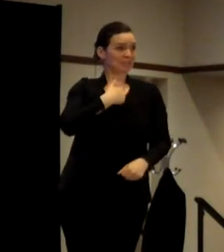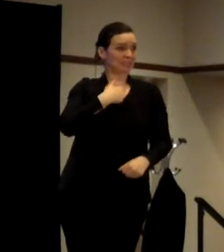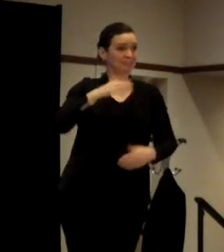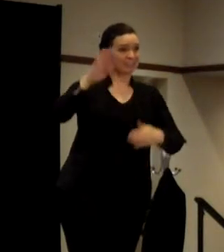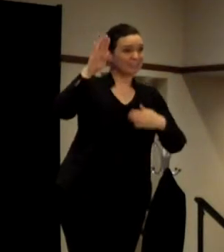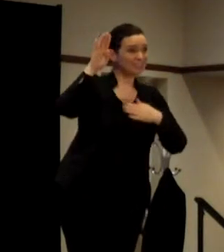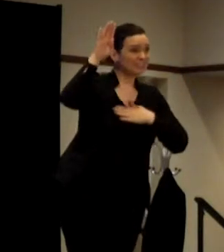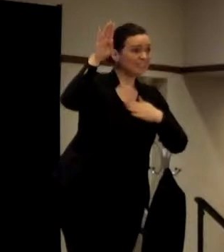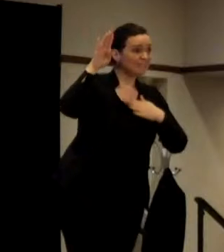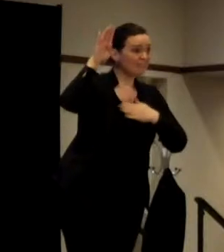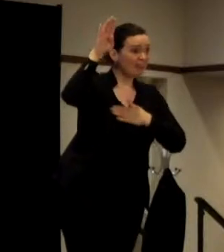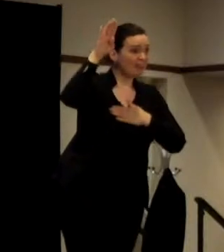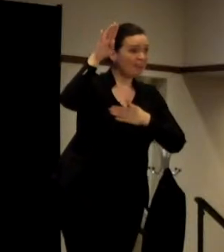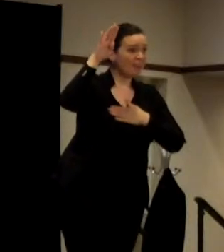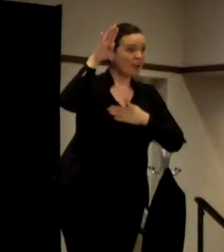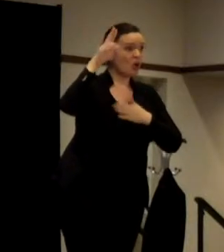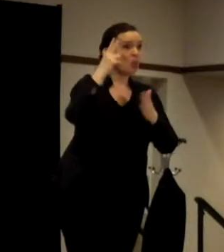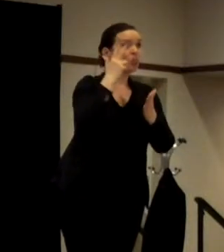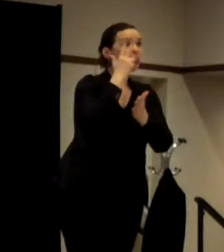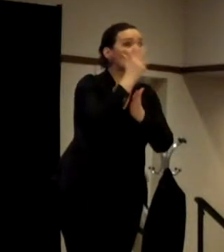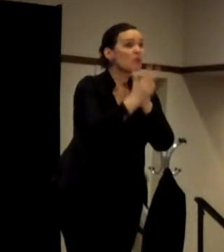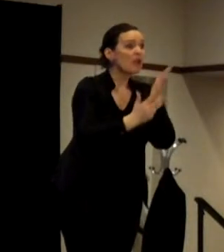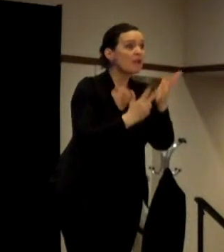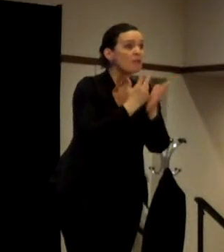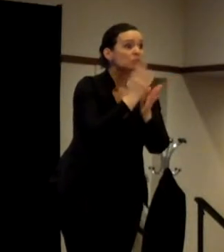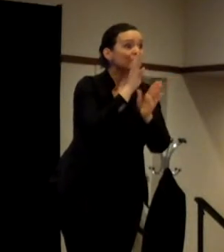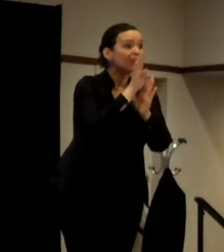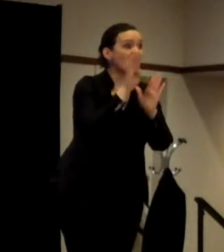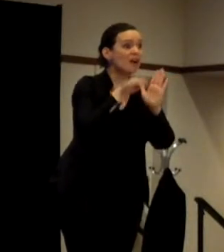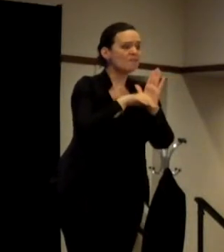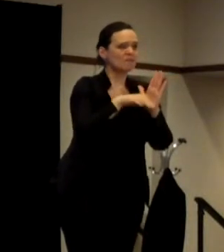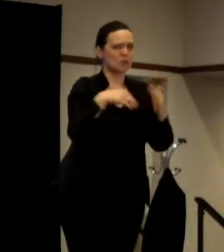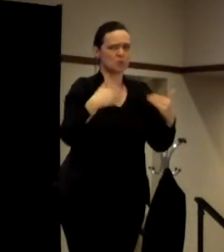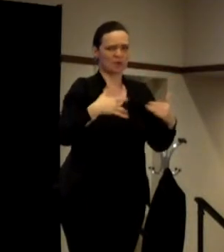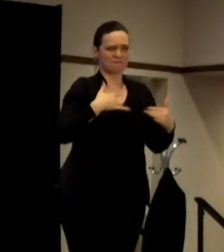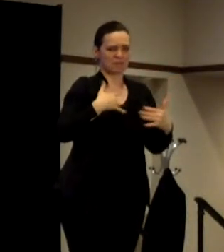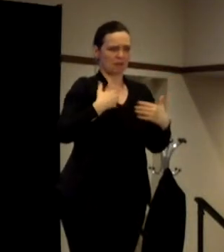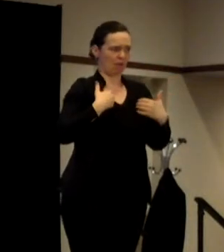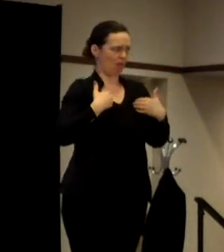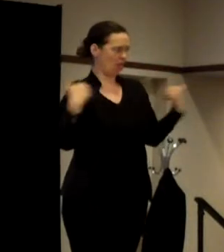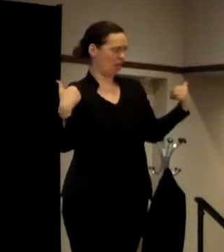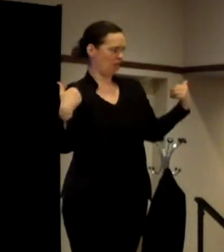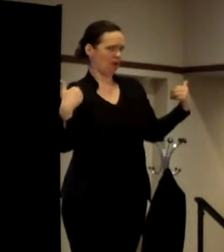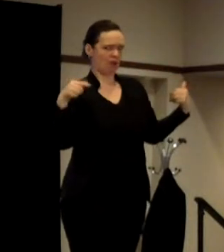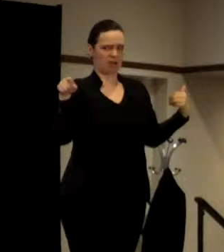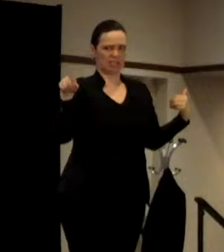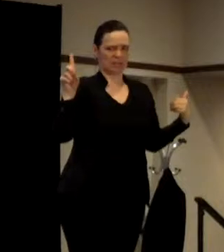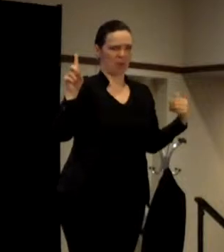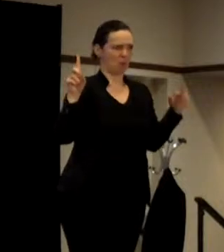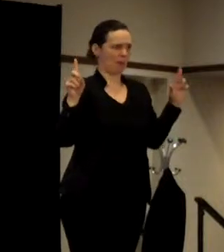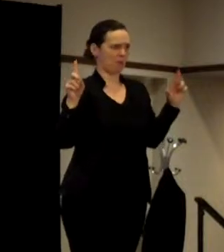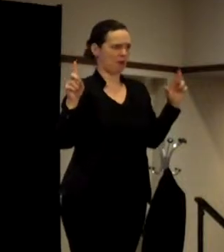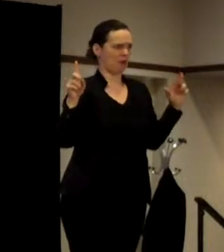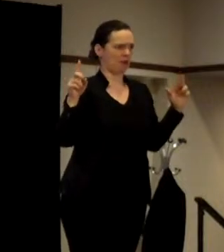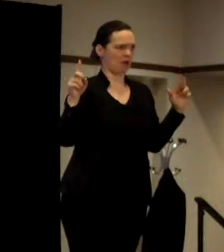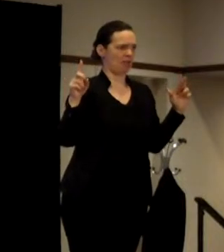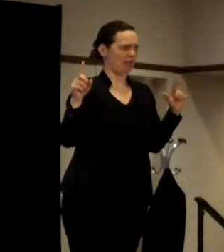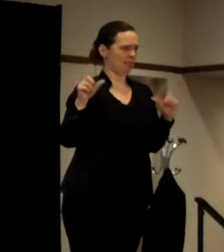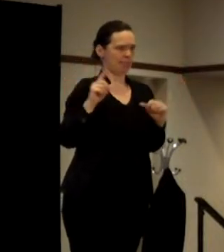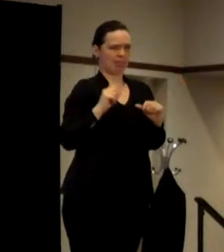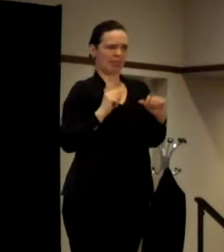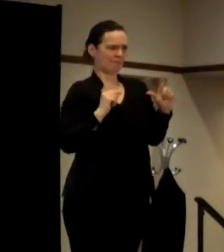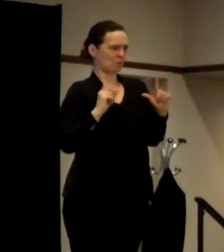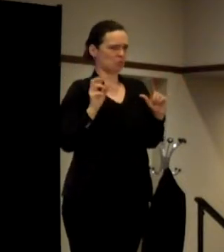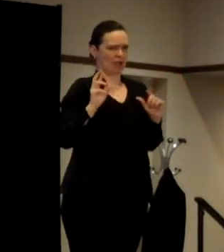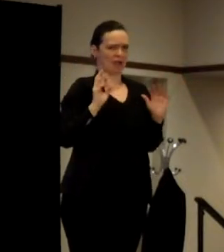could feel the partisanship in the questions I was receiving from the left and the right. So it doesn't